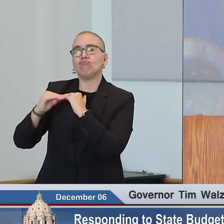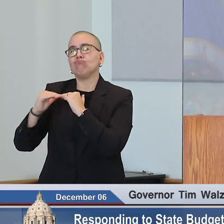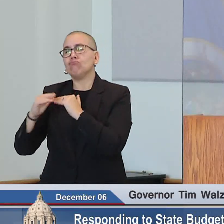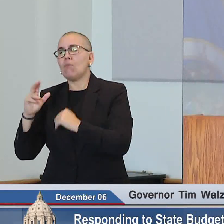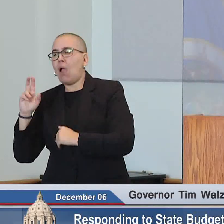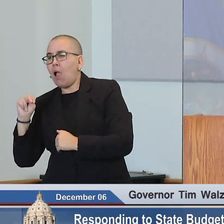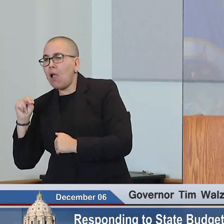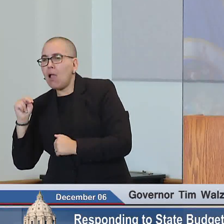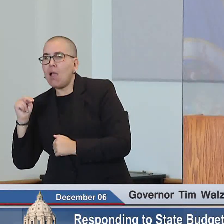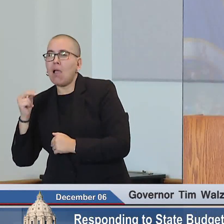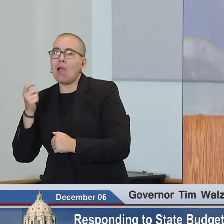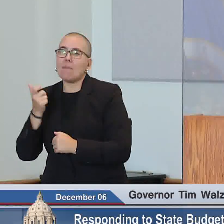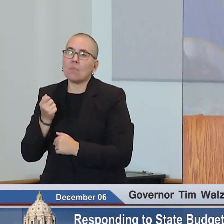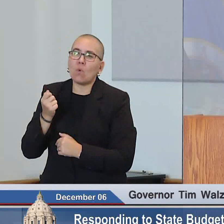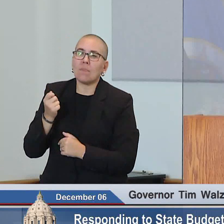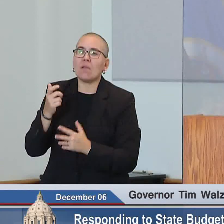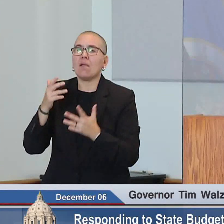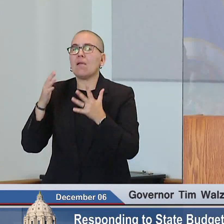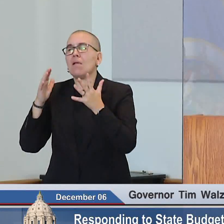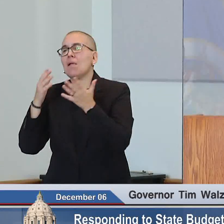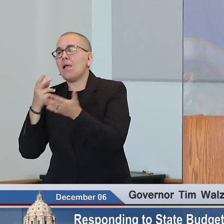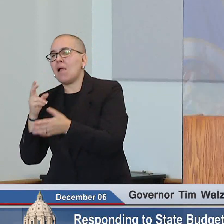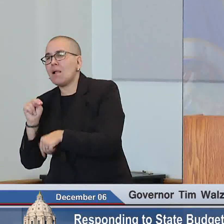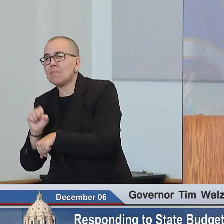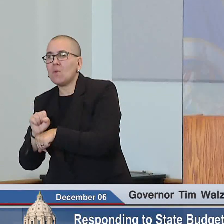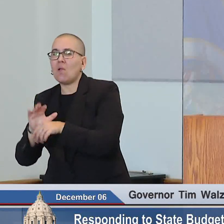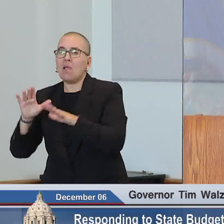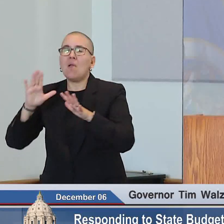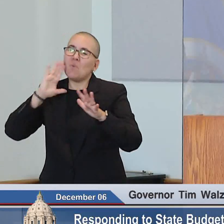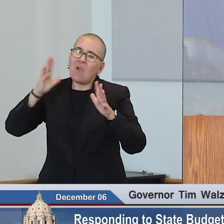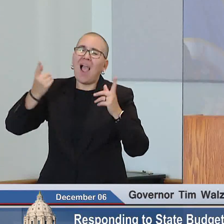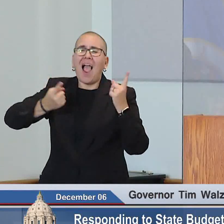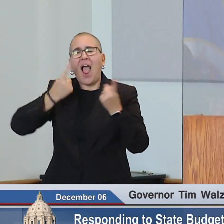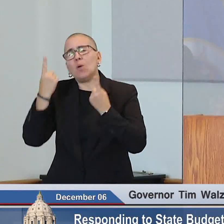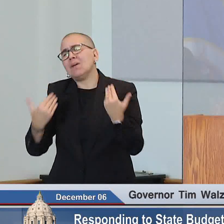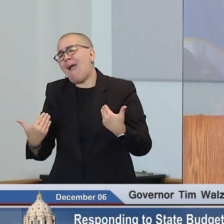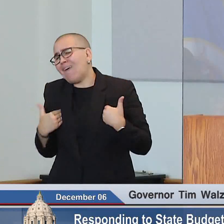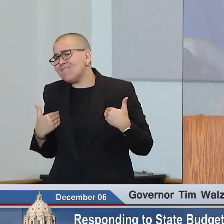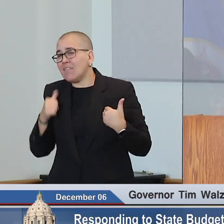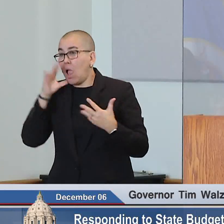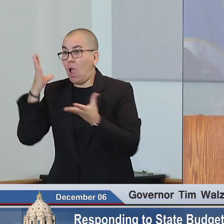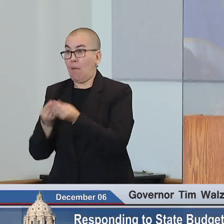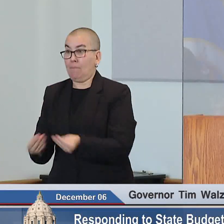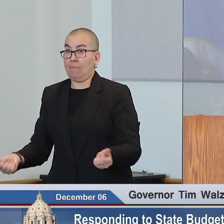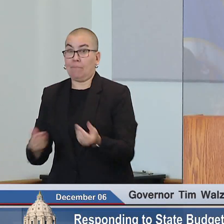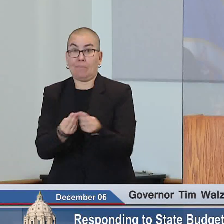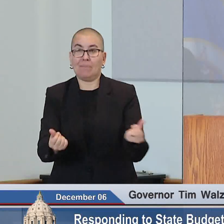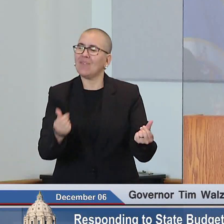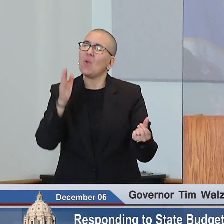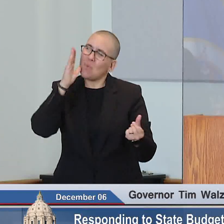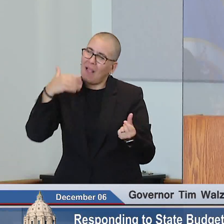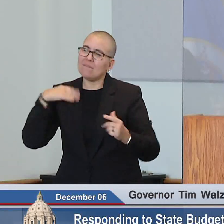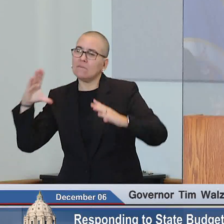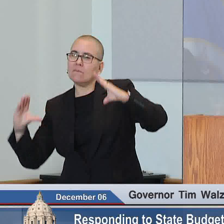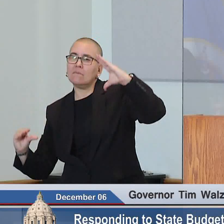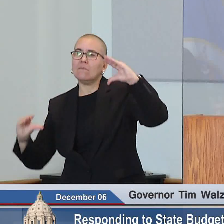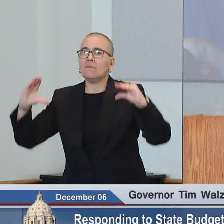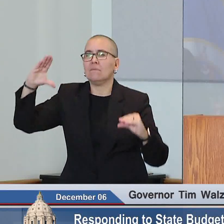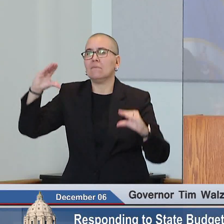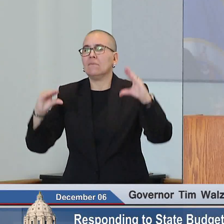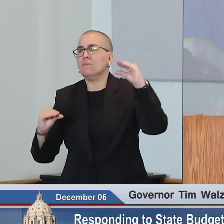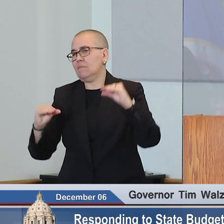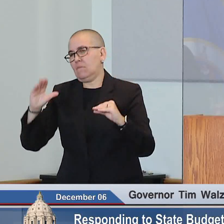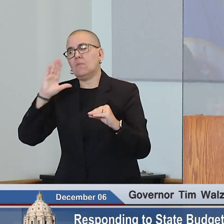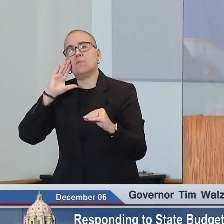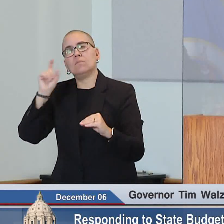those are always going to be there. That's just the nature of things. I think we need to forecast for it, and I think we need to have the conversation on budgeting for it. That is not government on